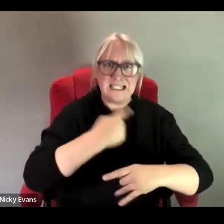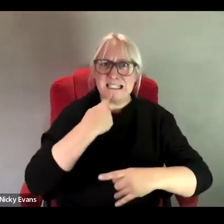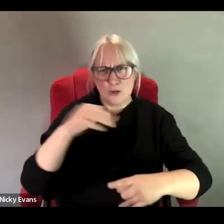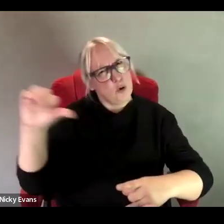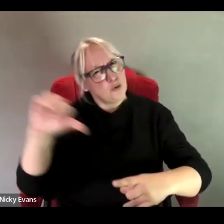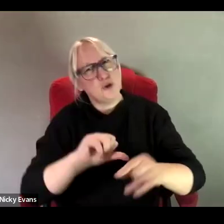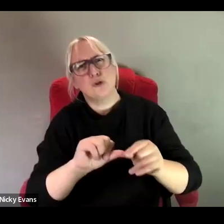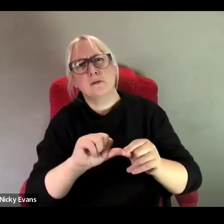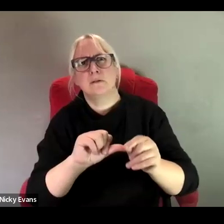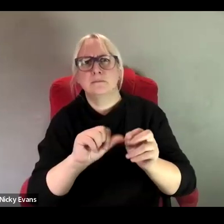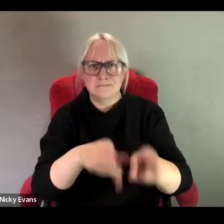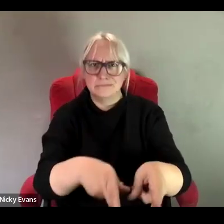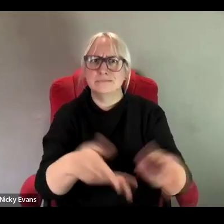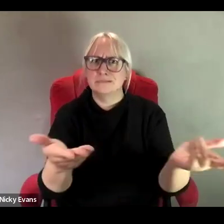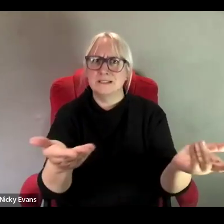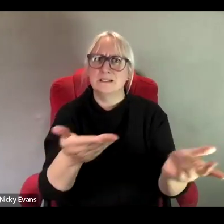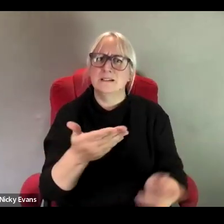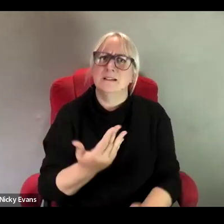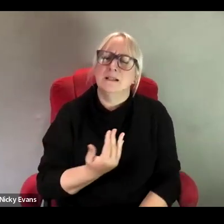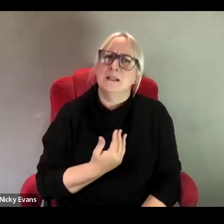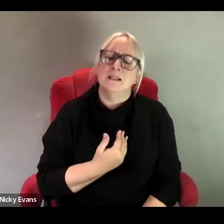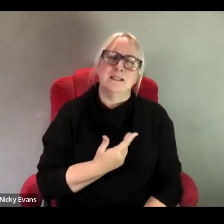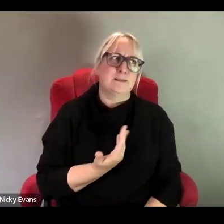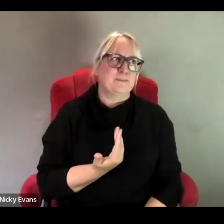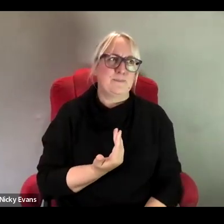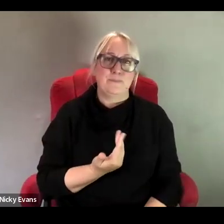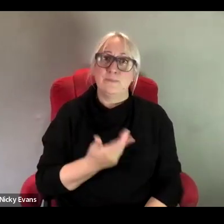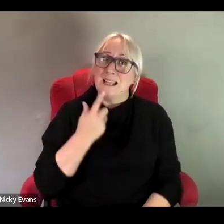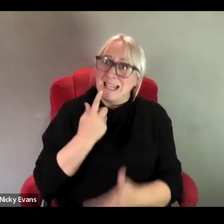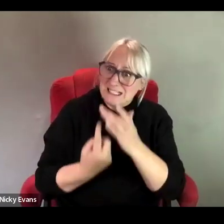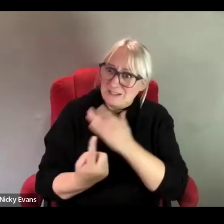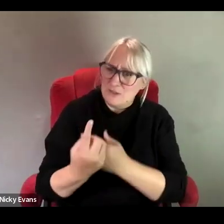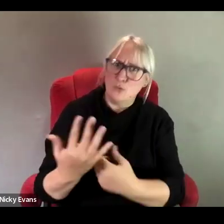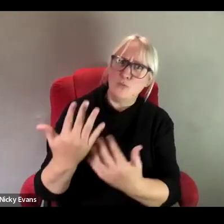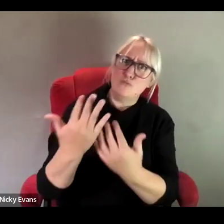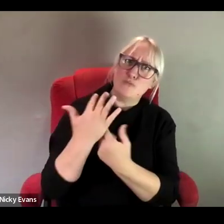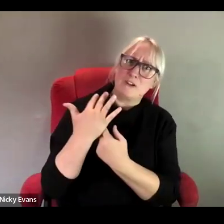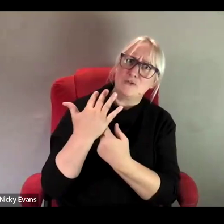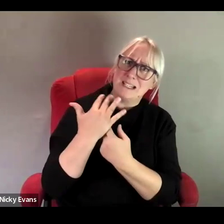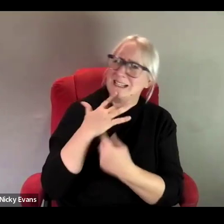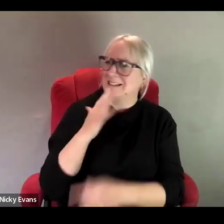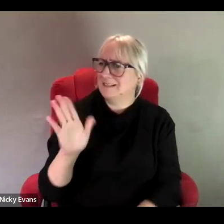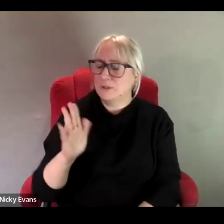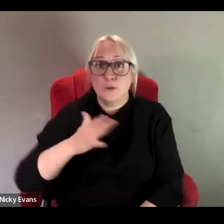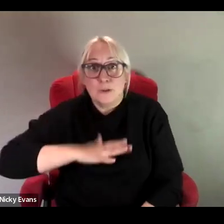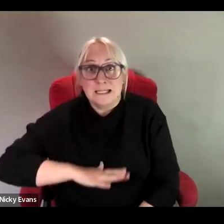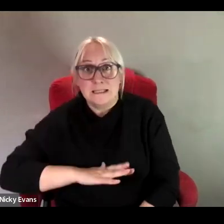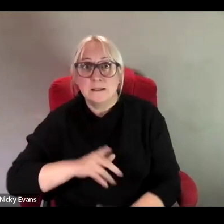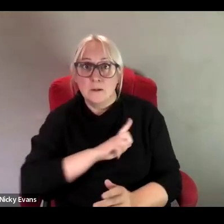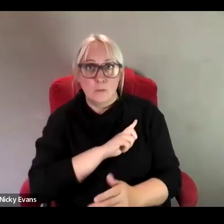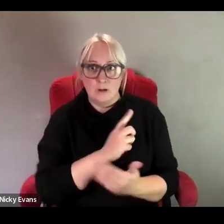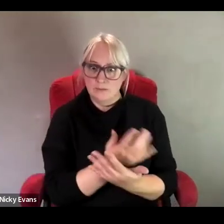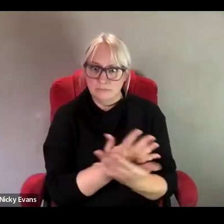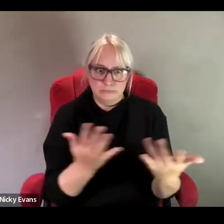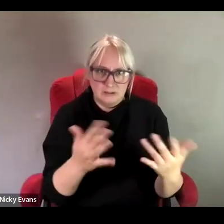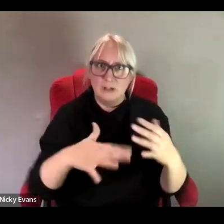that. You don't need like an individual putting pressure on you, because you've got